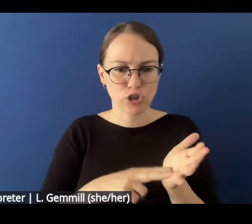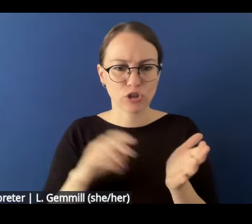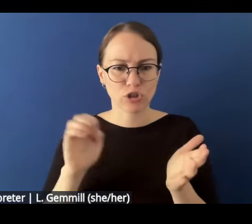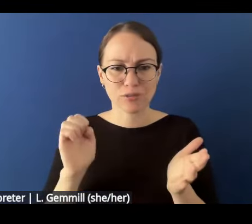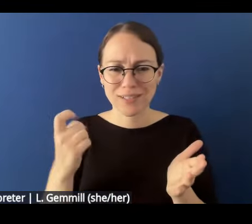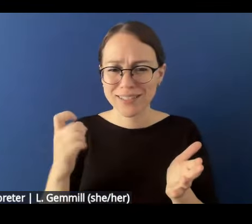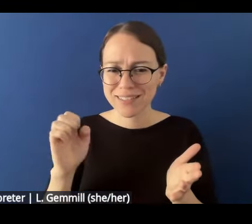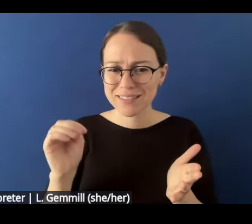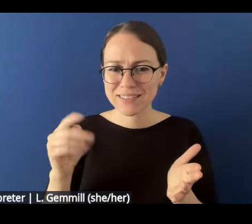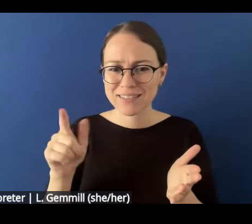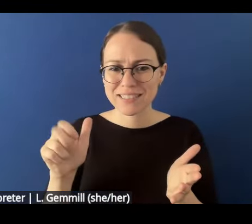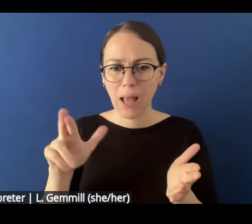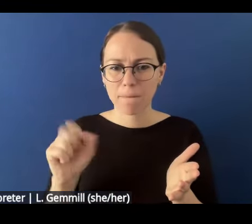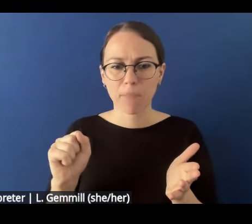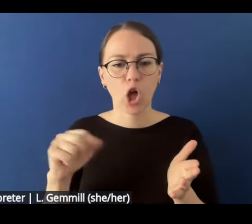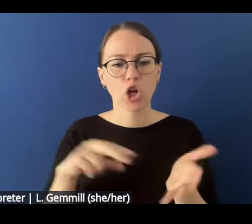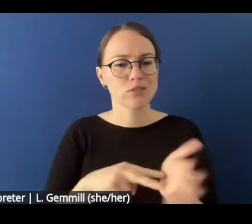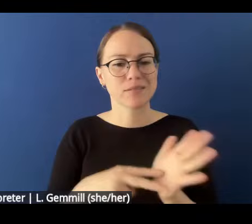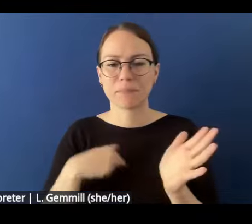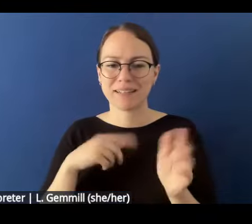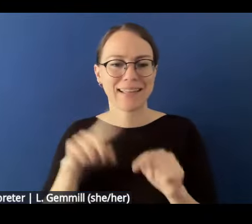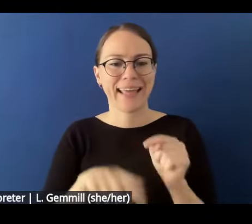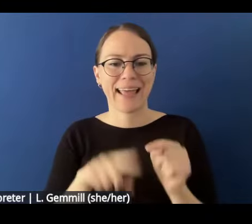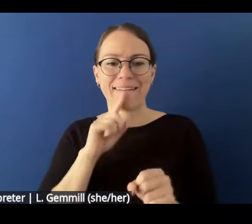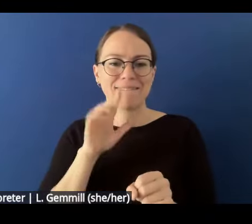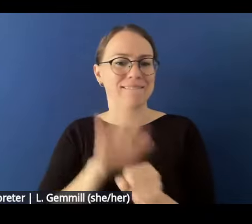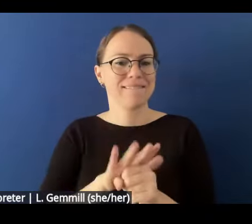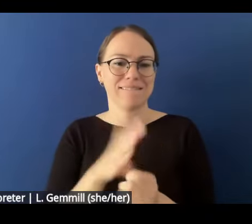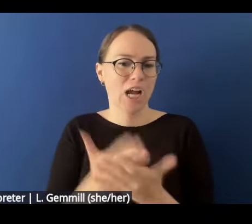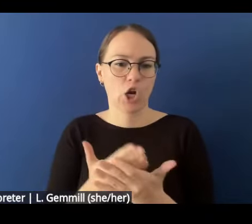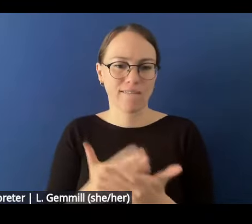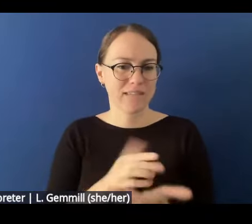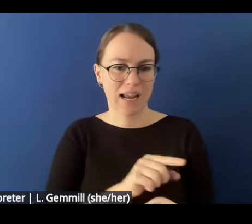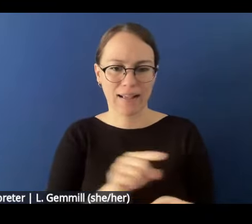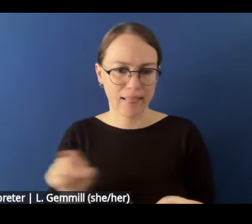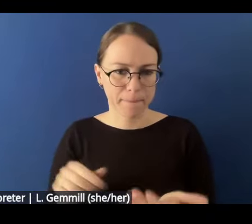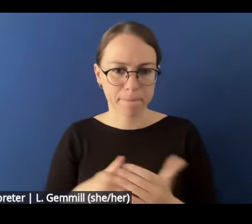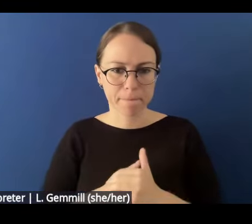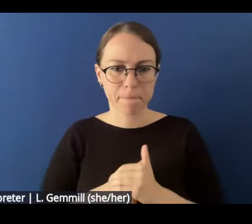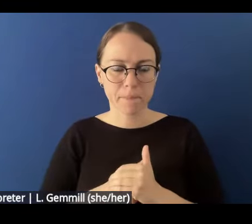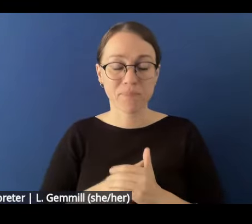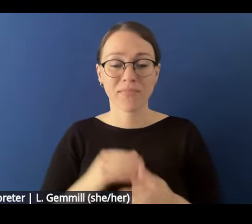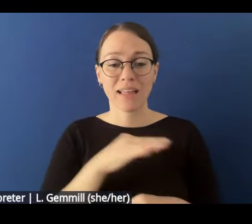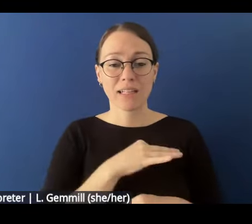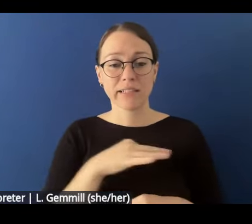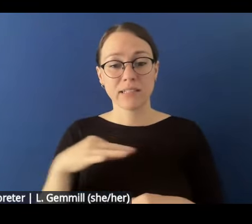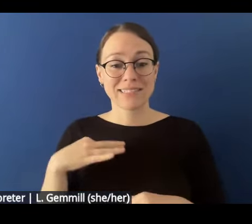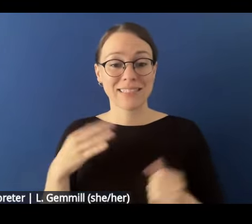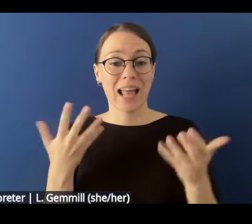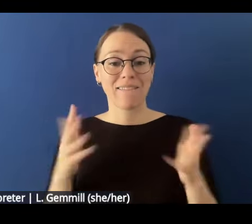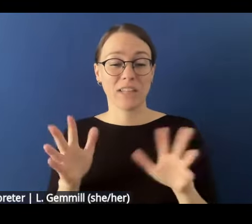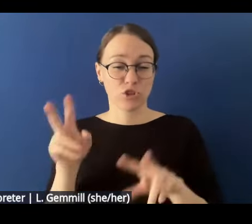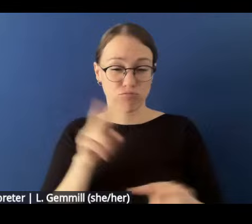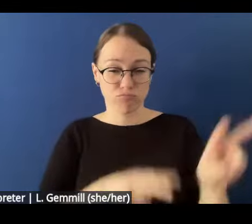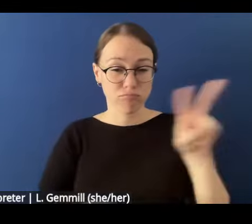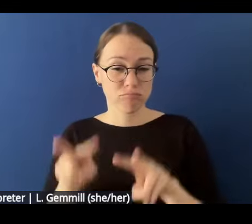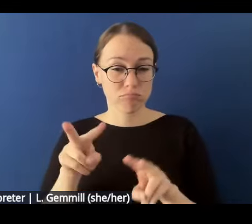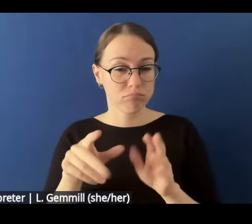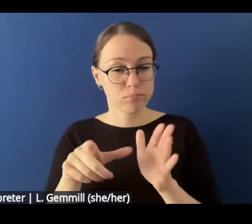to verify one way or the other. So staff reviewed the signatures that were